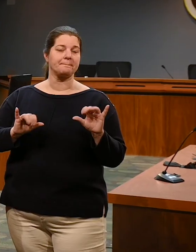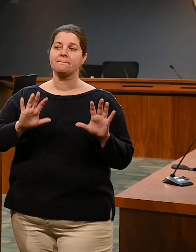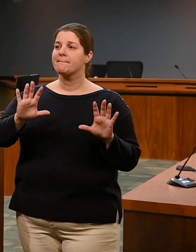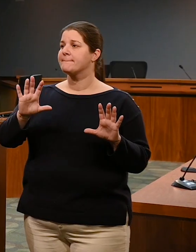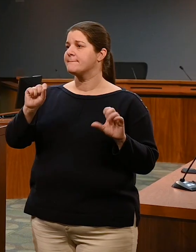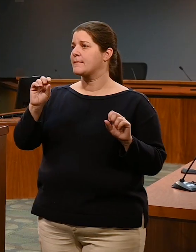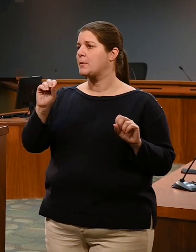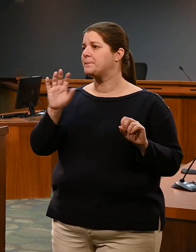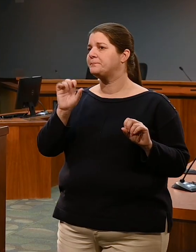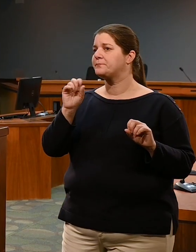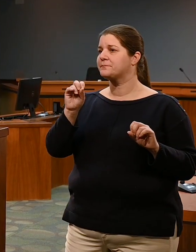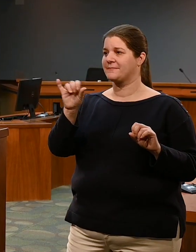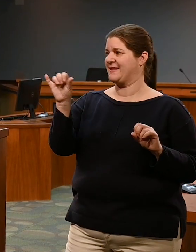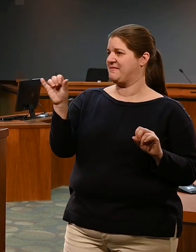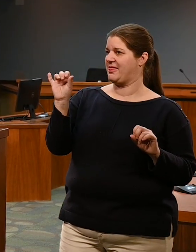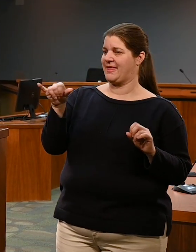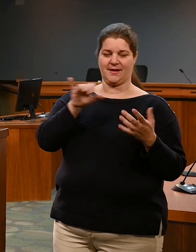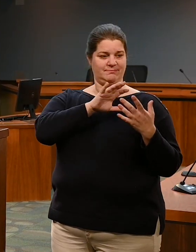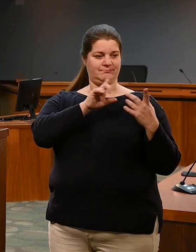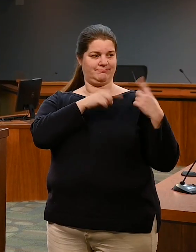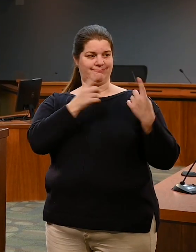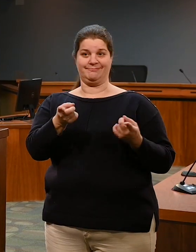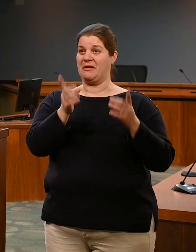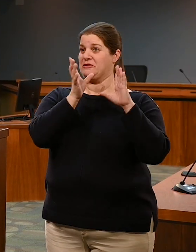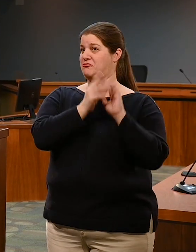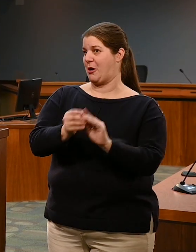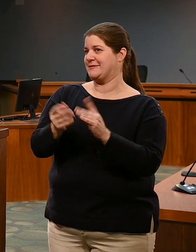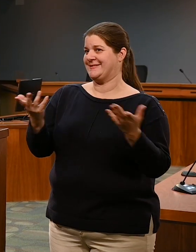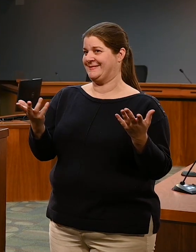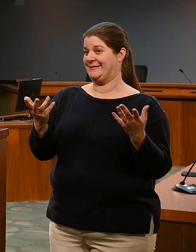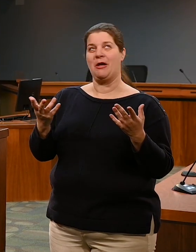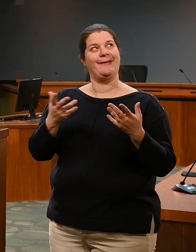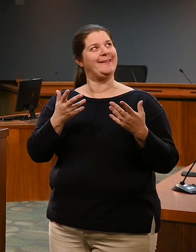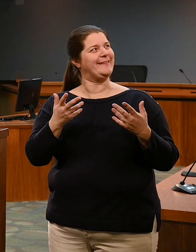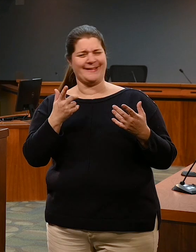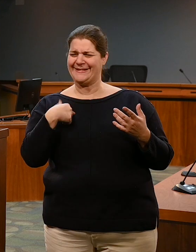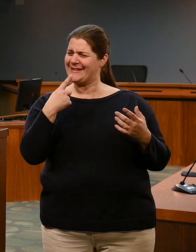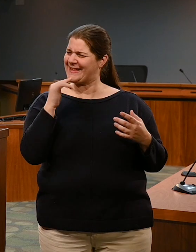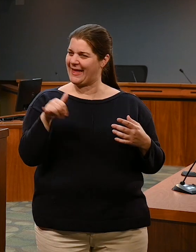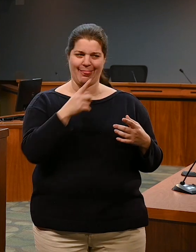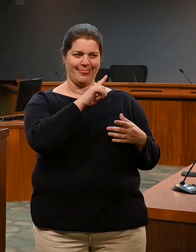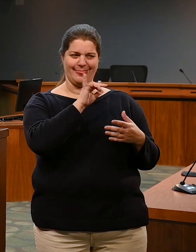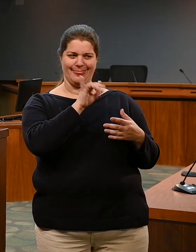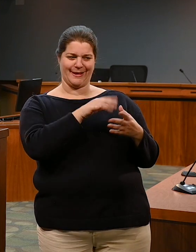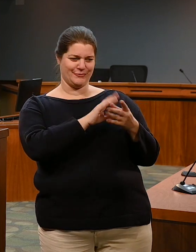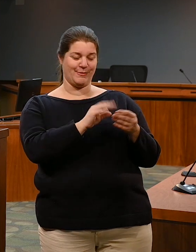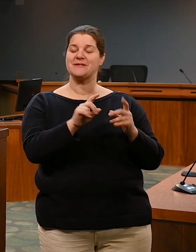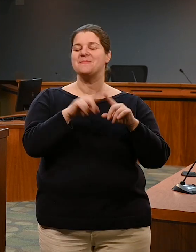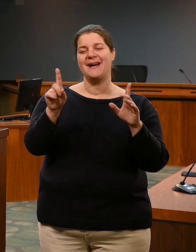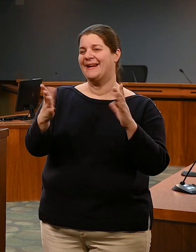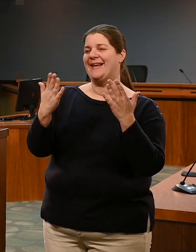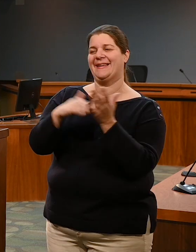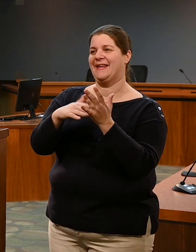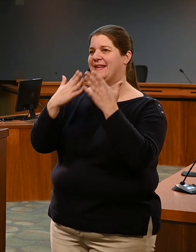So those are the remarks. Thank you all. Those are the remarks, right? But I want to thank you all again, as the